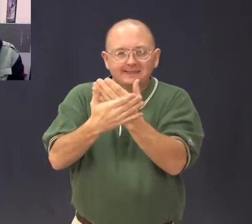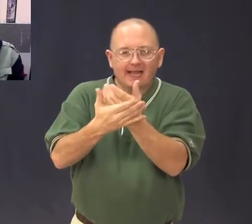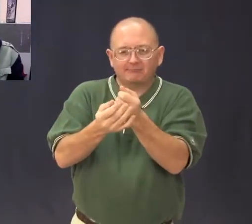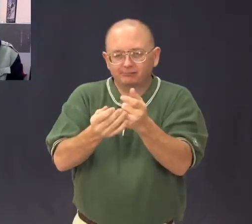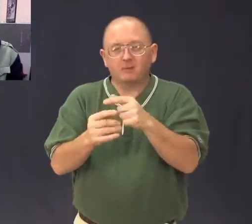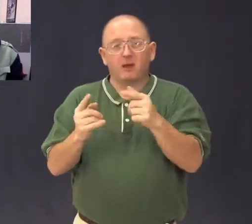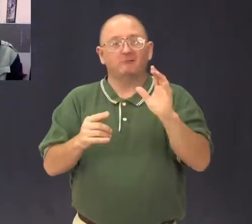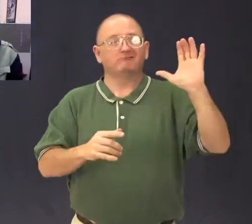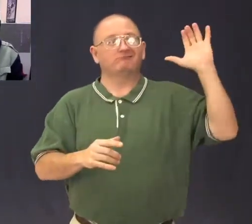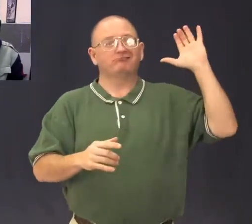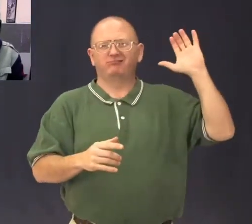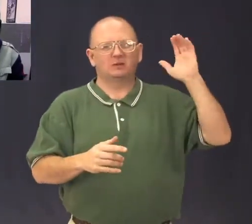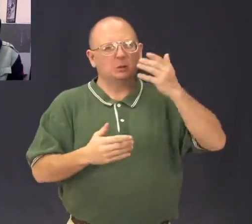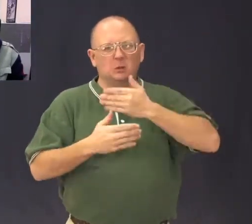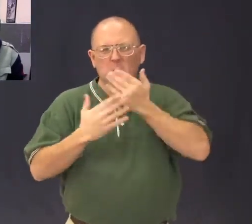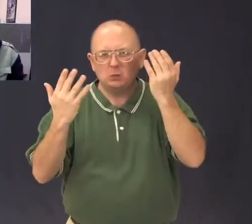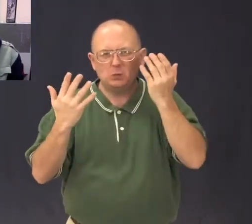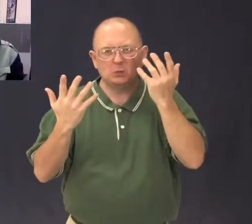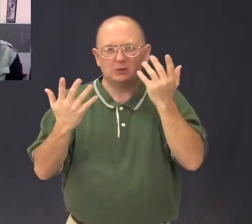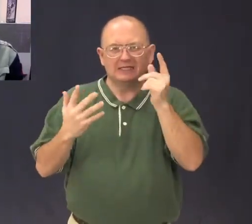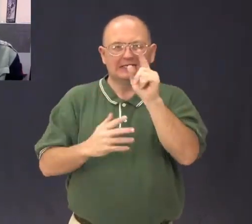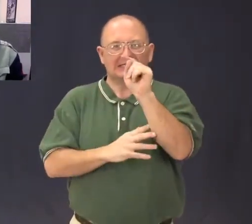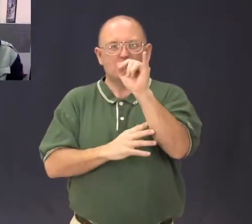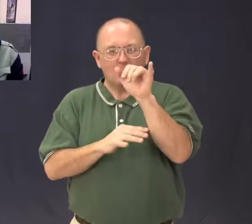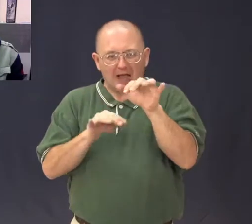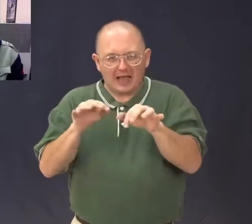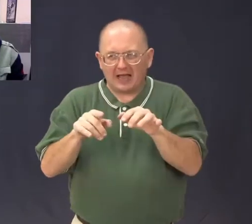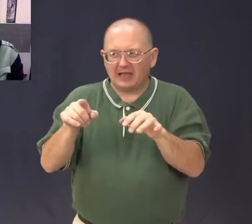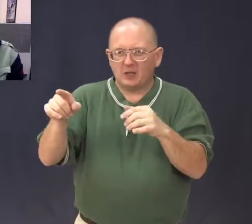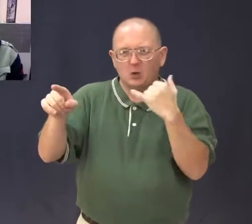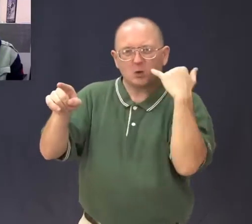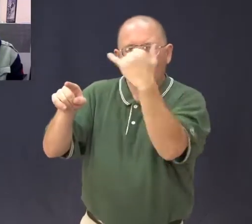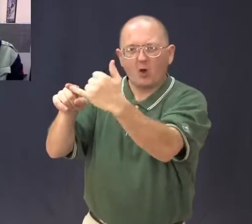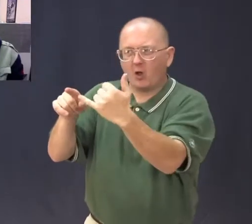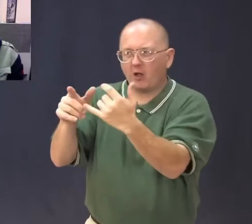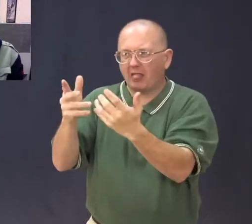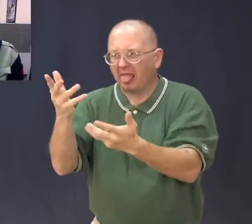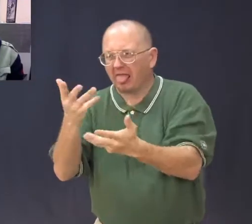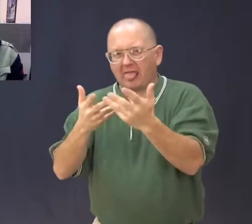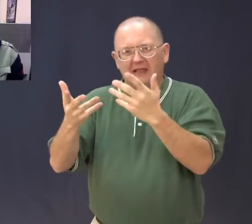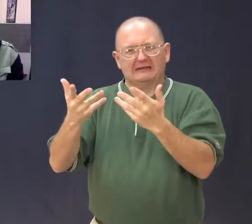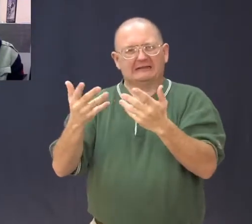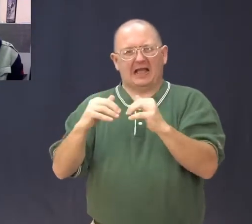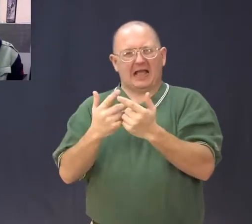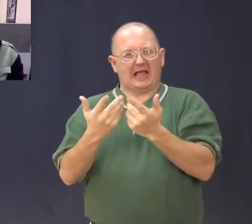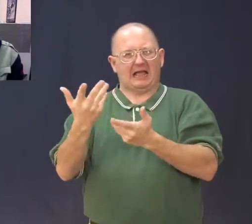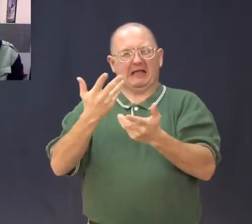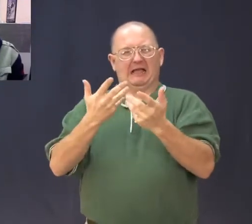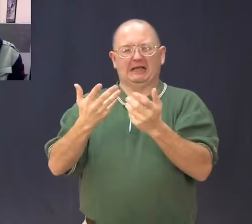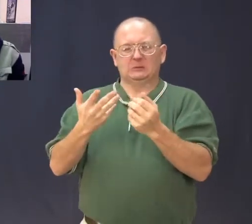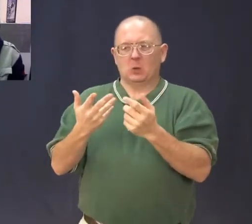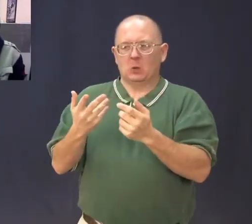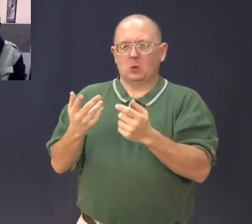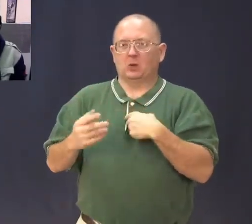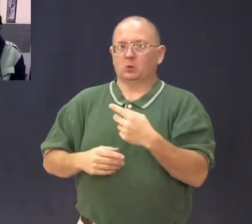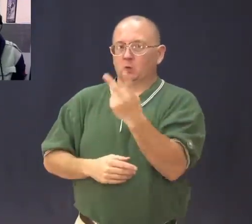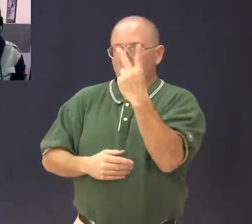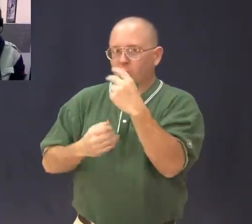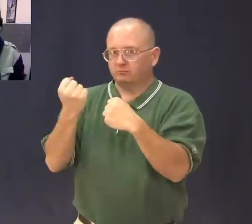Now we have video phones and relay services, but we didn't have any of that back then. You had to get on the TTY and try to call people, and it